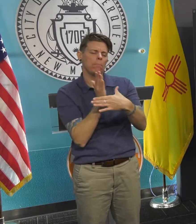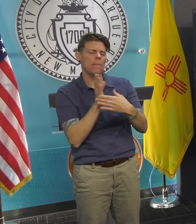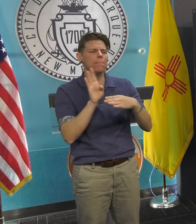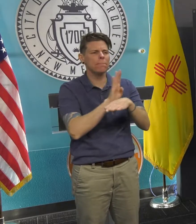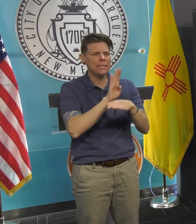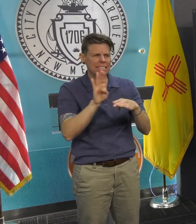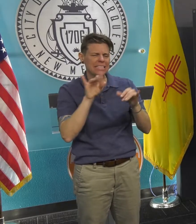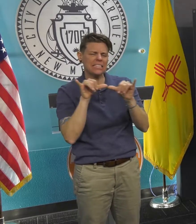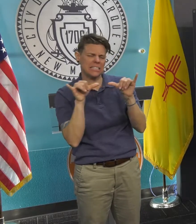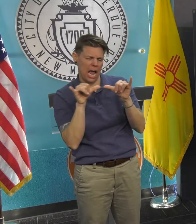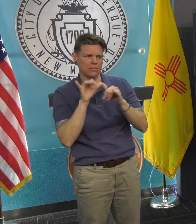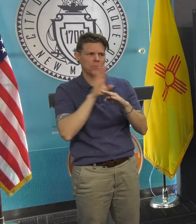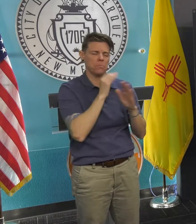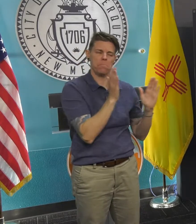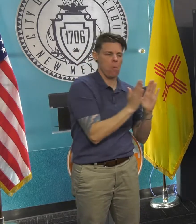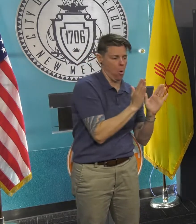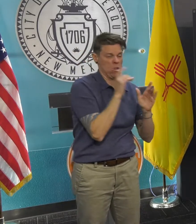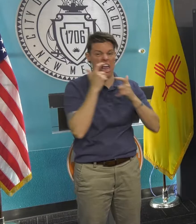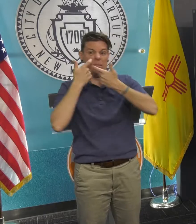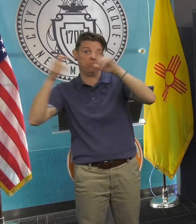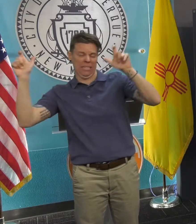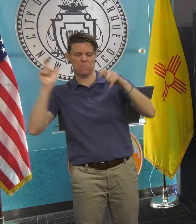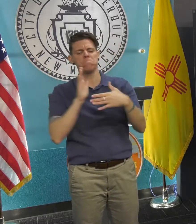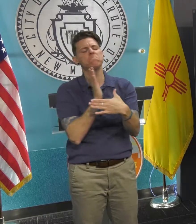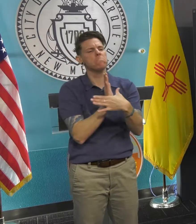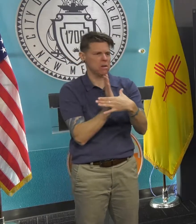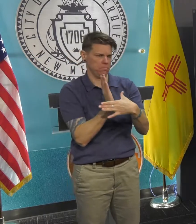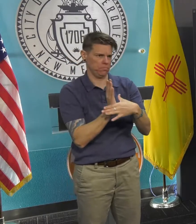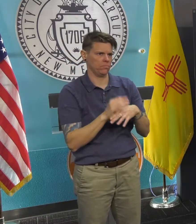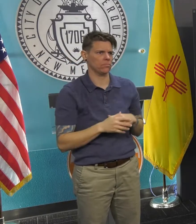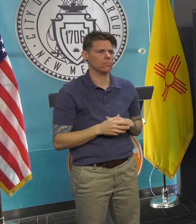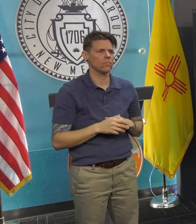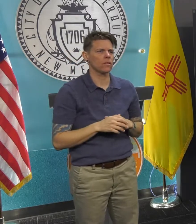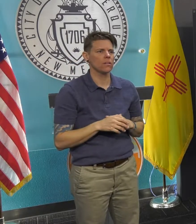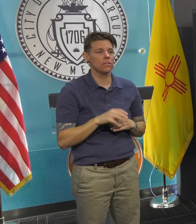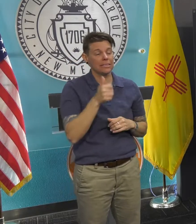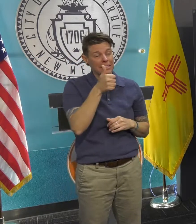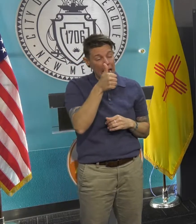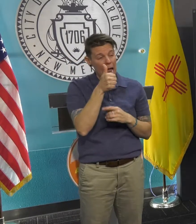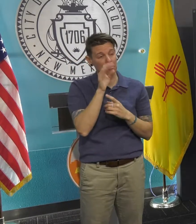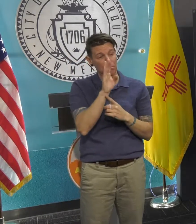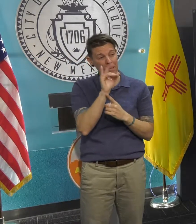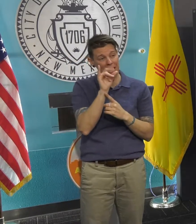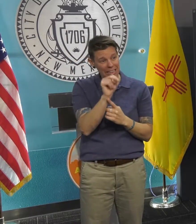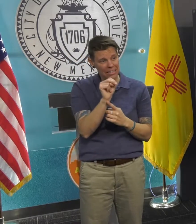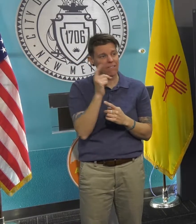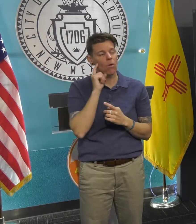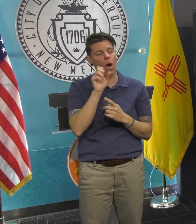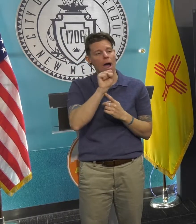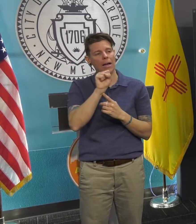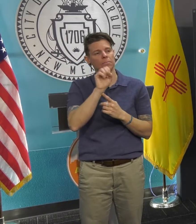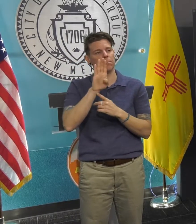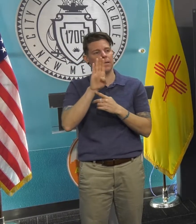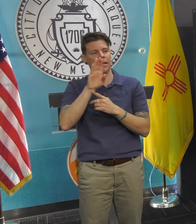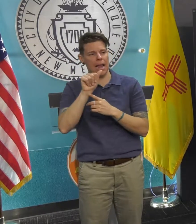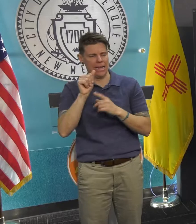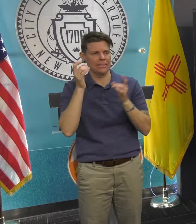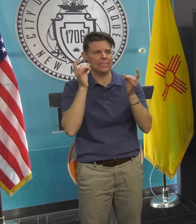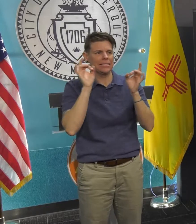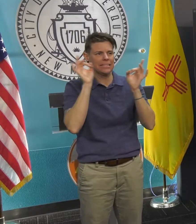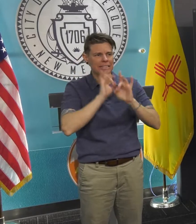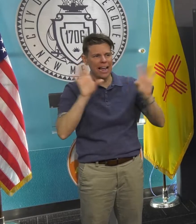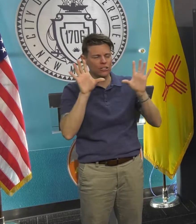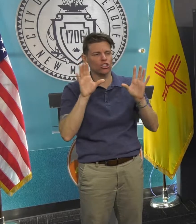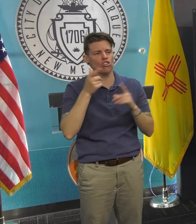for SBA disaster lending, $10 billion in SBA disaster grants, $75 billion